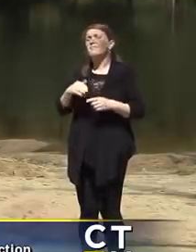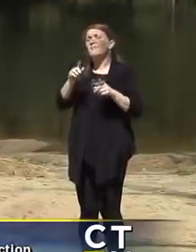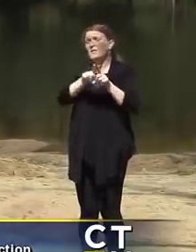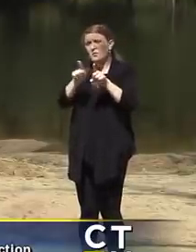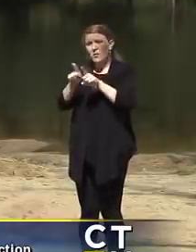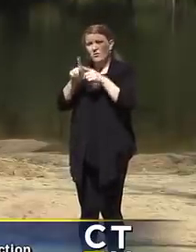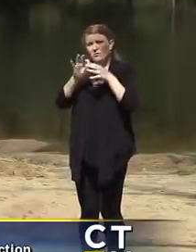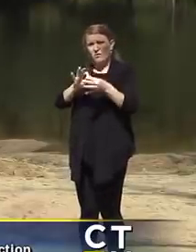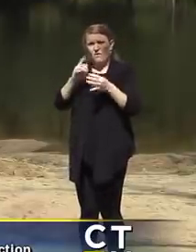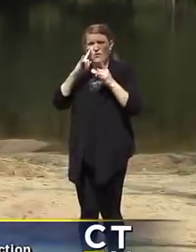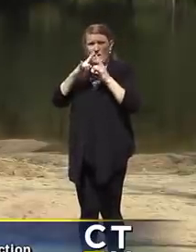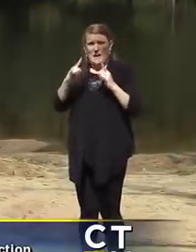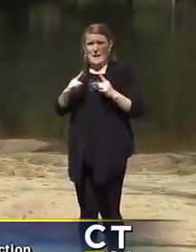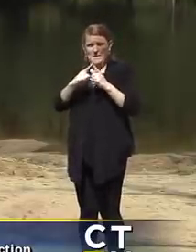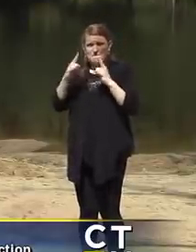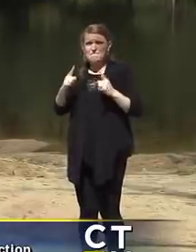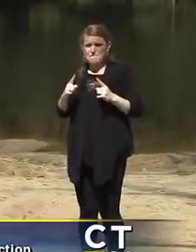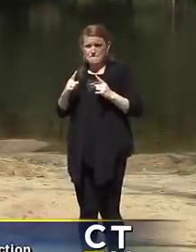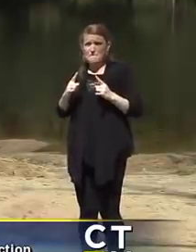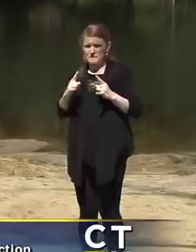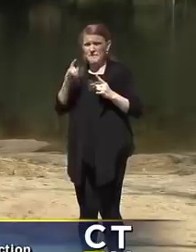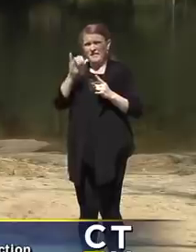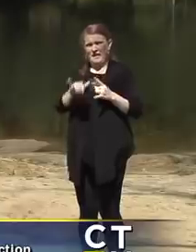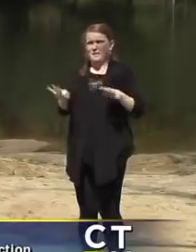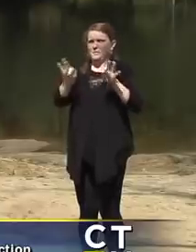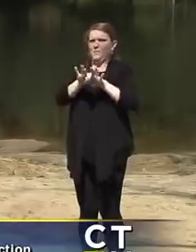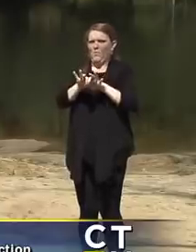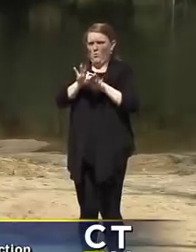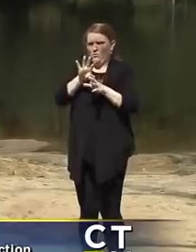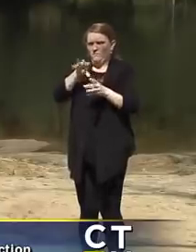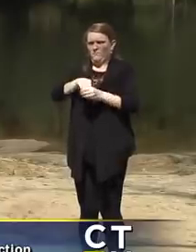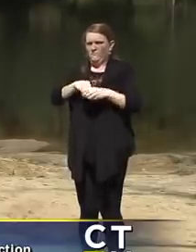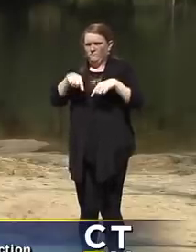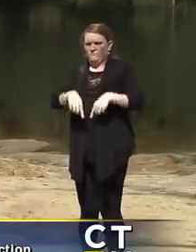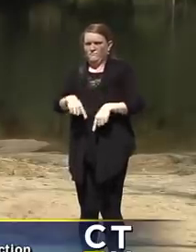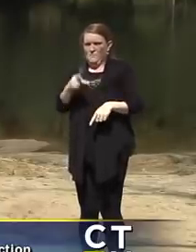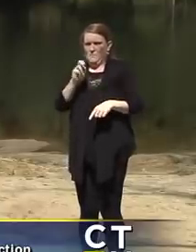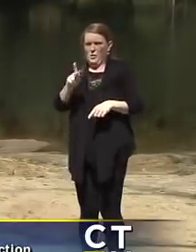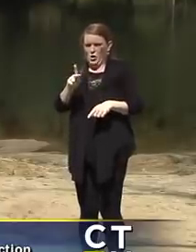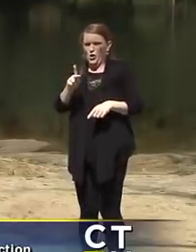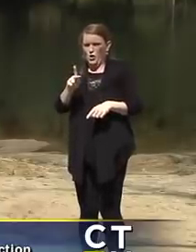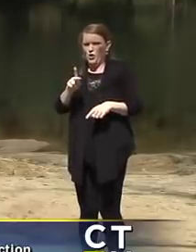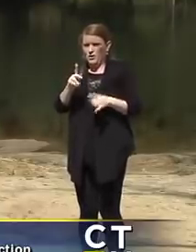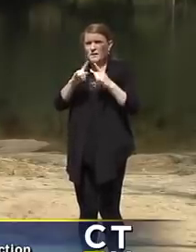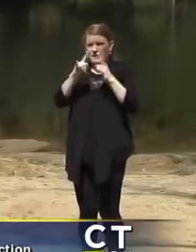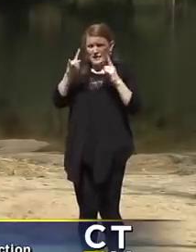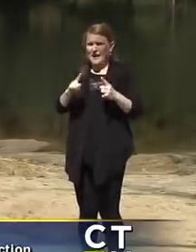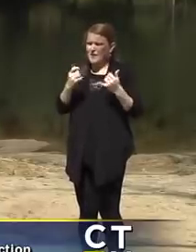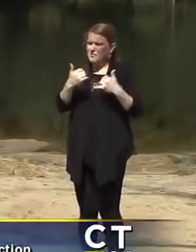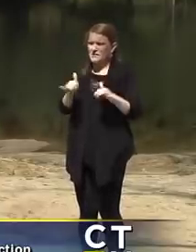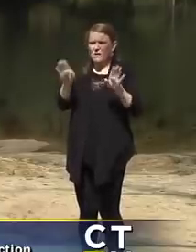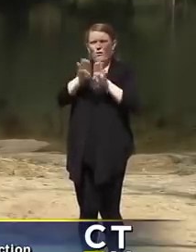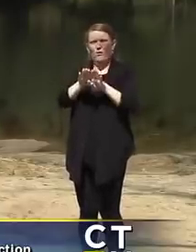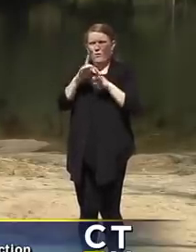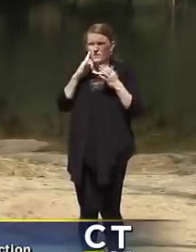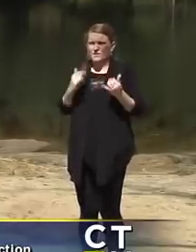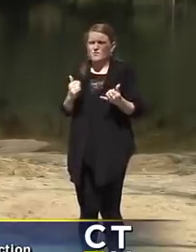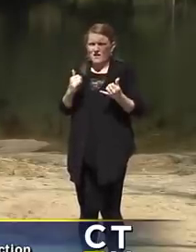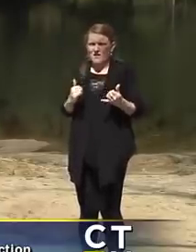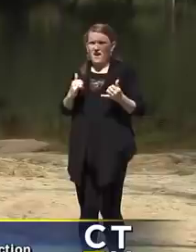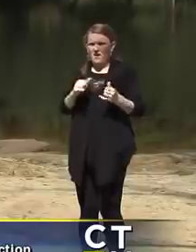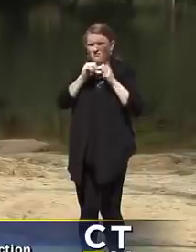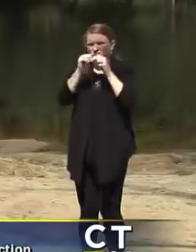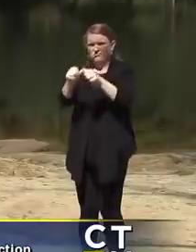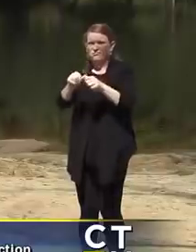campsites, really important part of our park operations in normal times. Those campsites are still closed as of this time through June